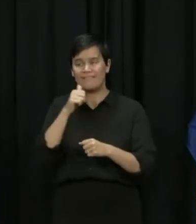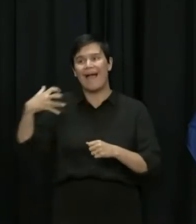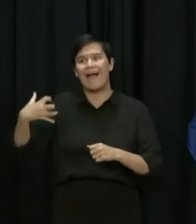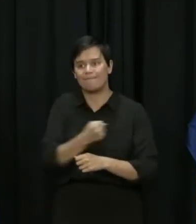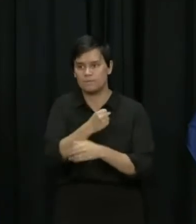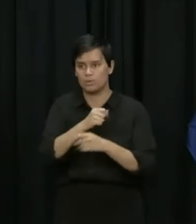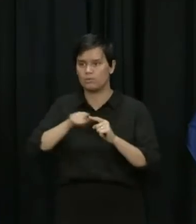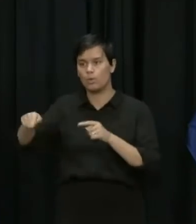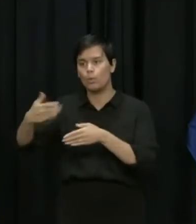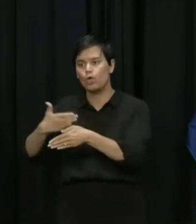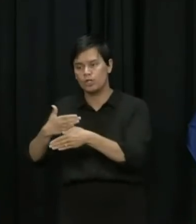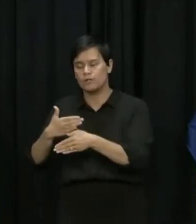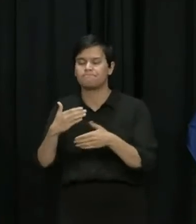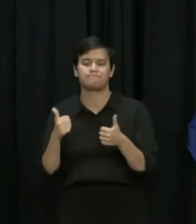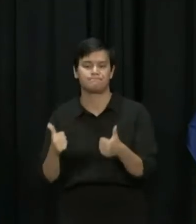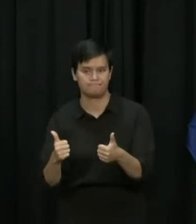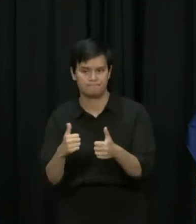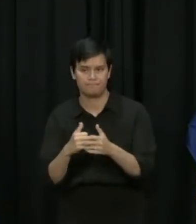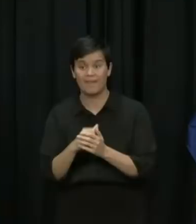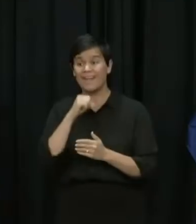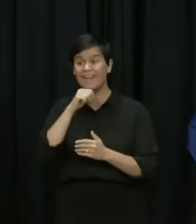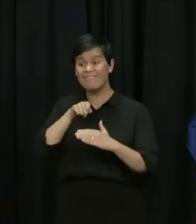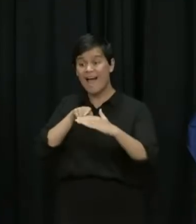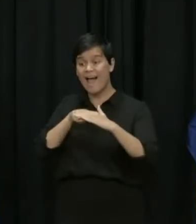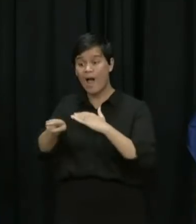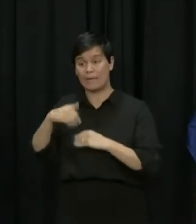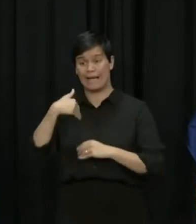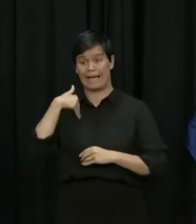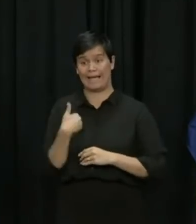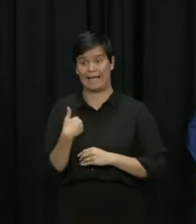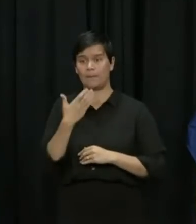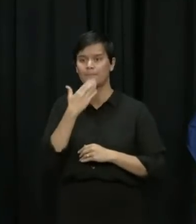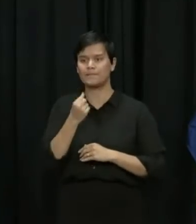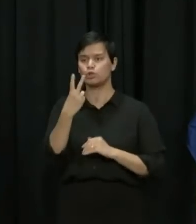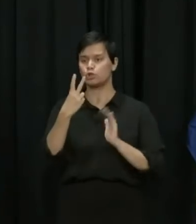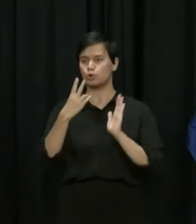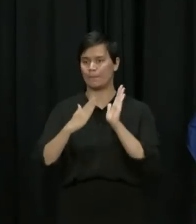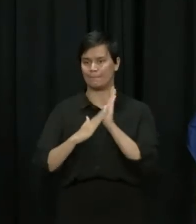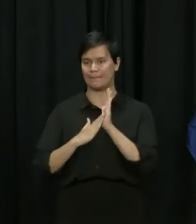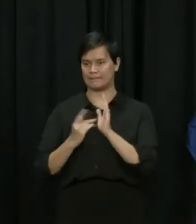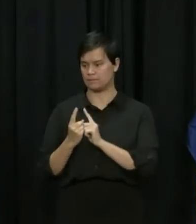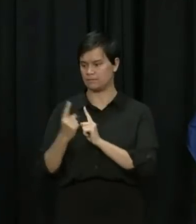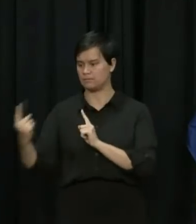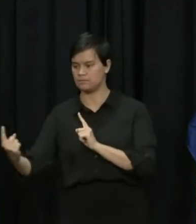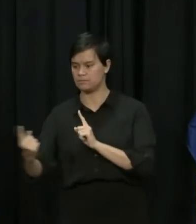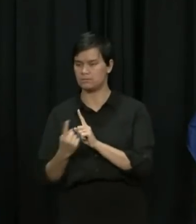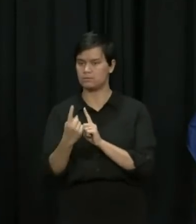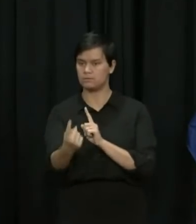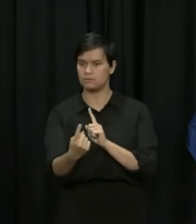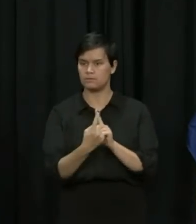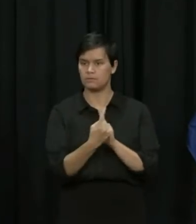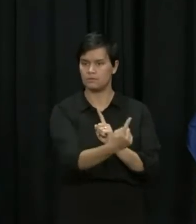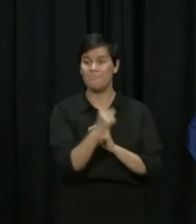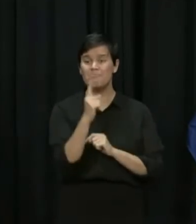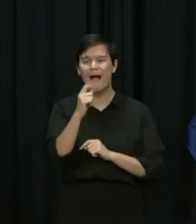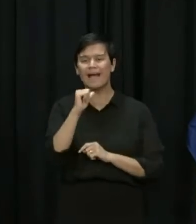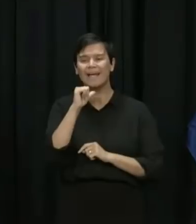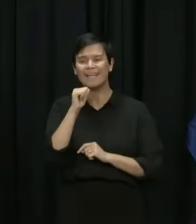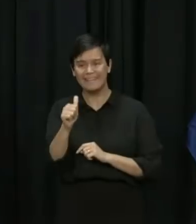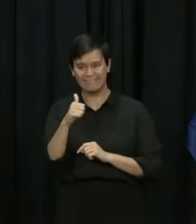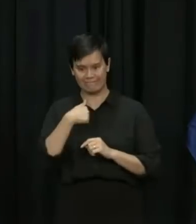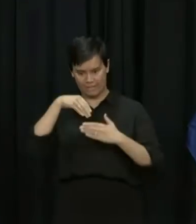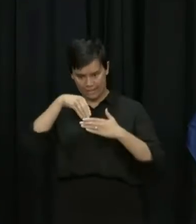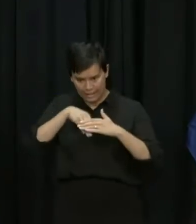your home, please maintain physical distancing of 2 metres outside, or if you're in a controlled environment where you know